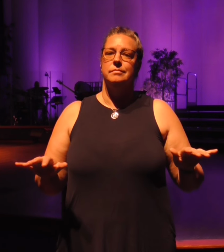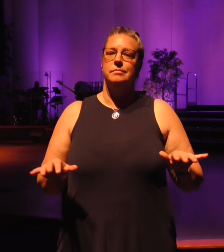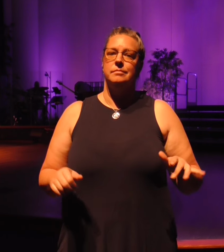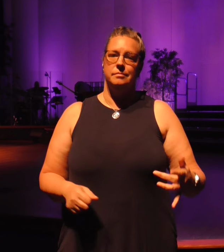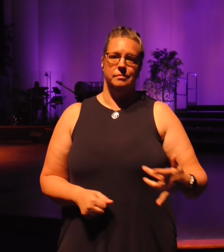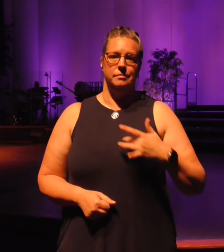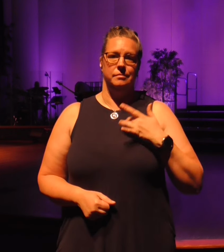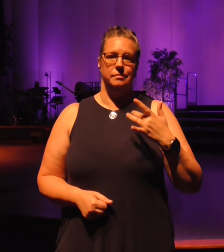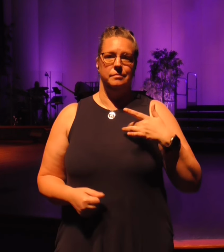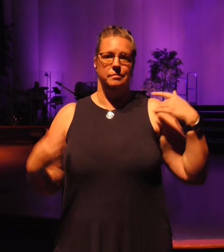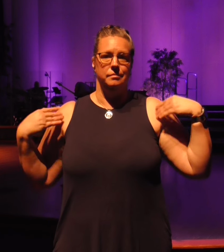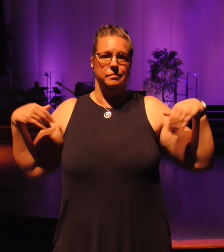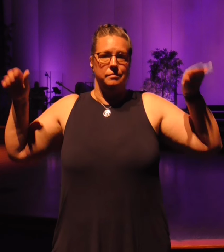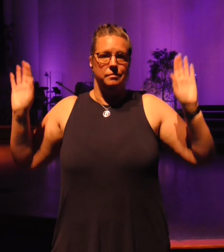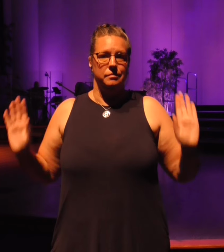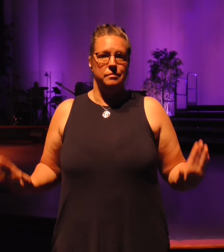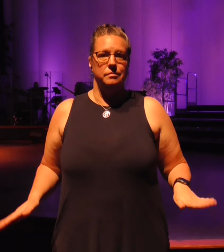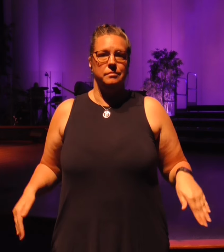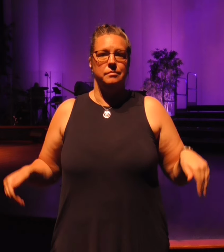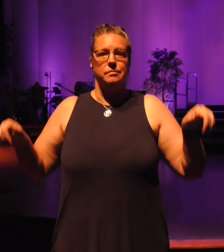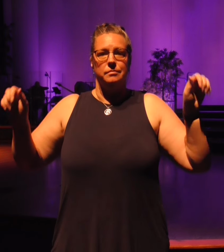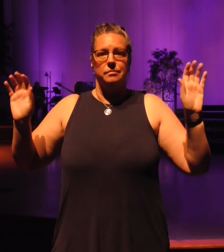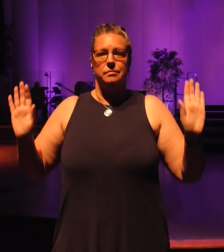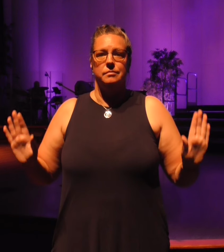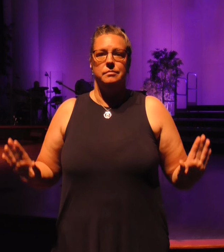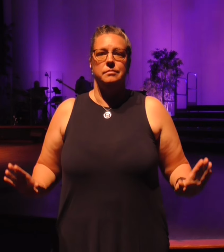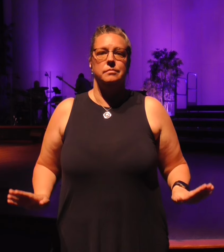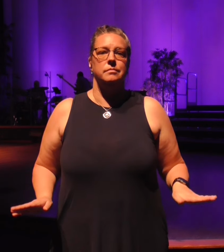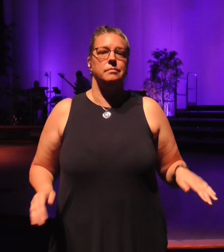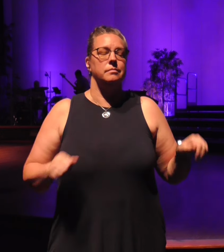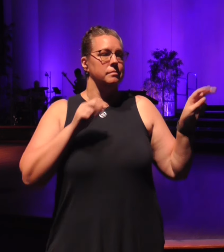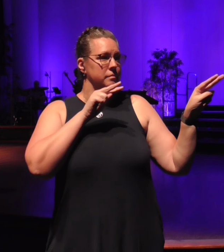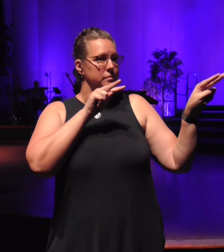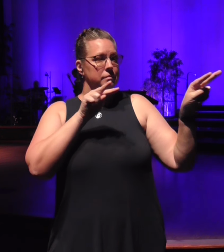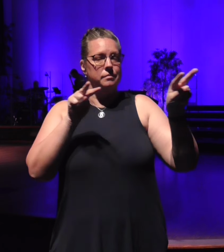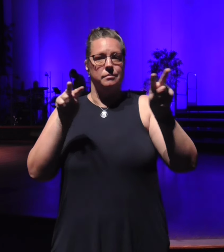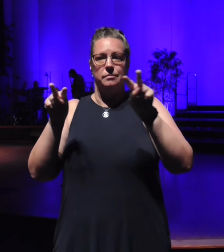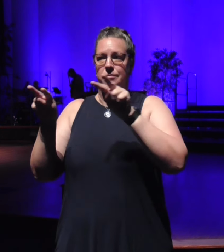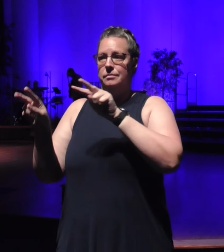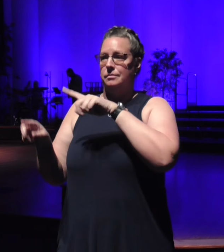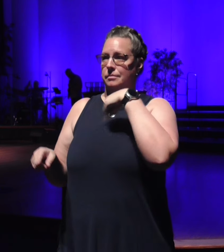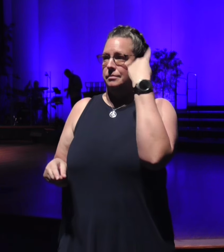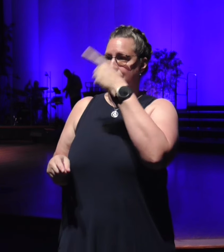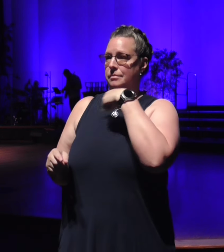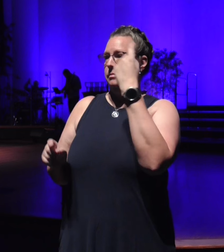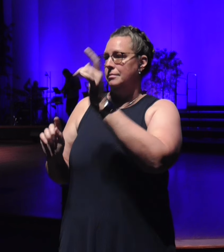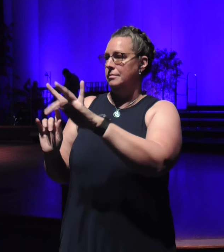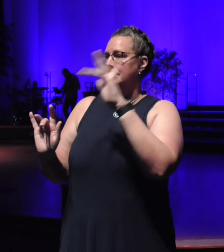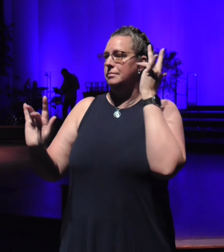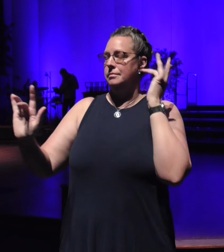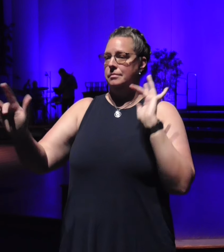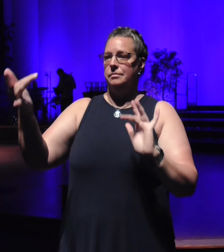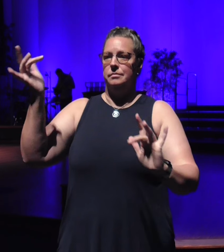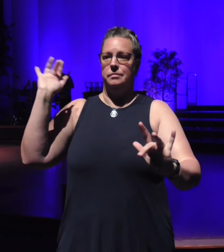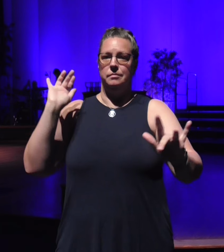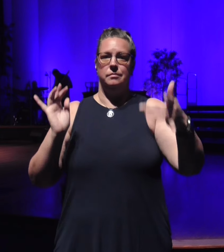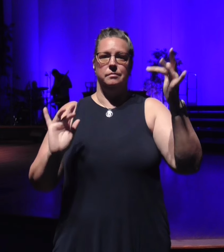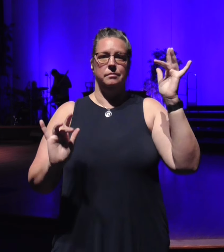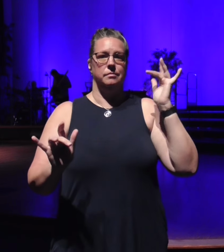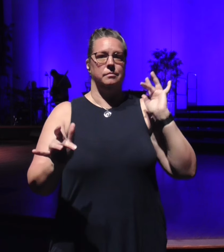grace. I can hear the rush of angel wings. I see glory on